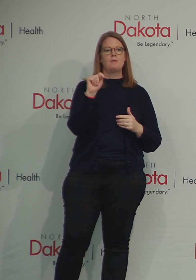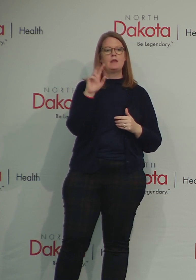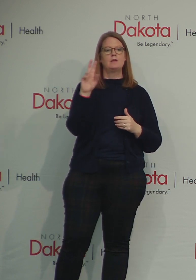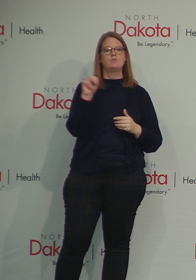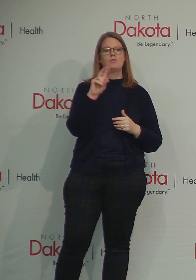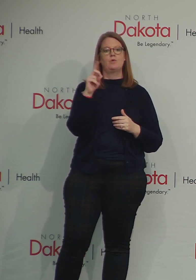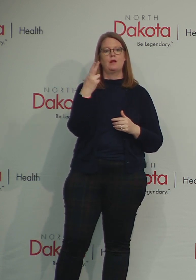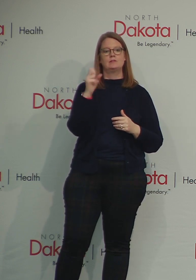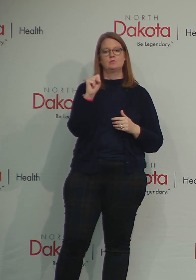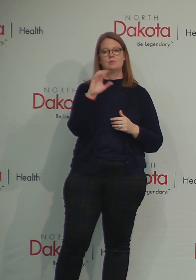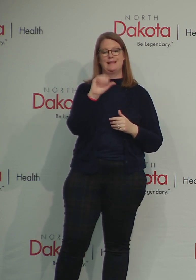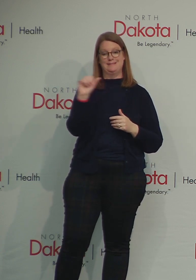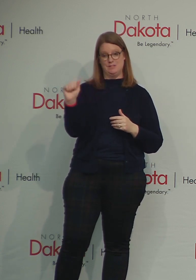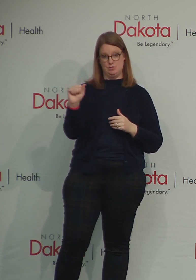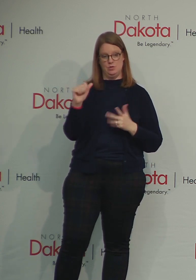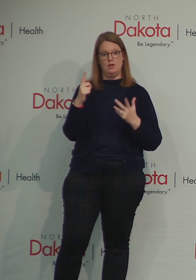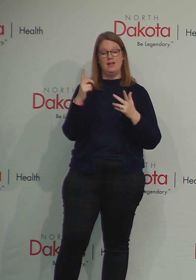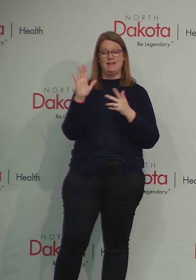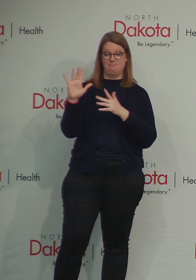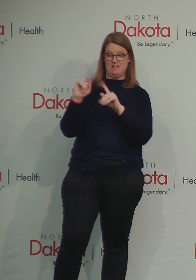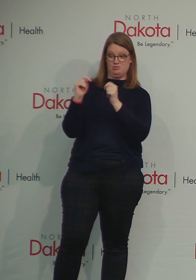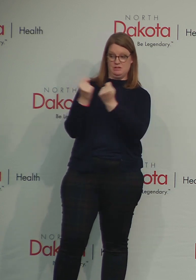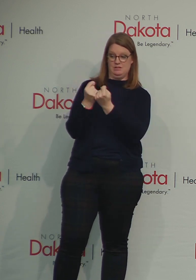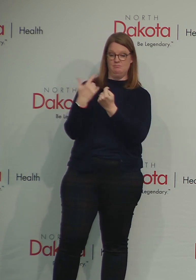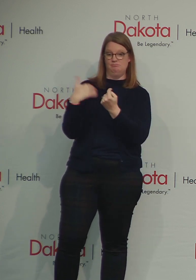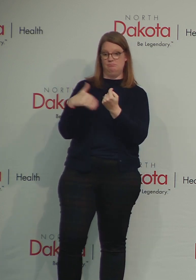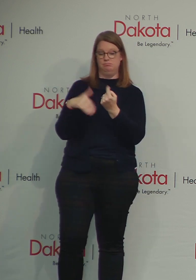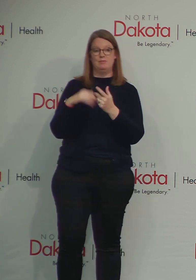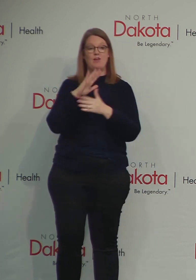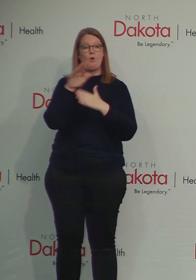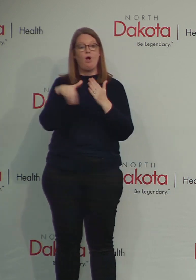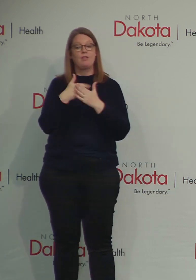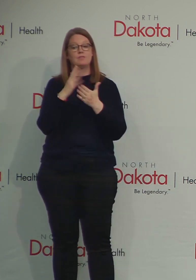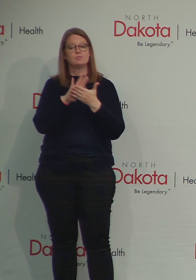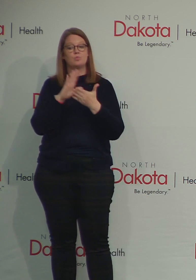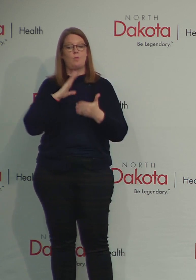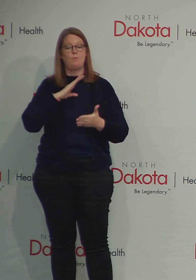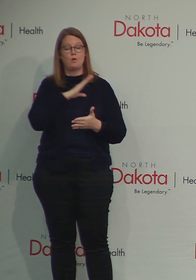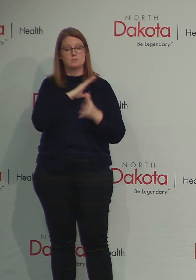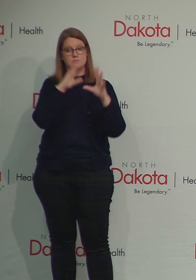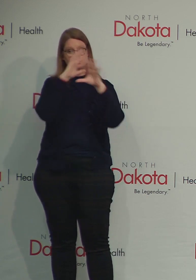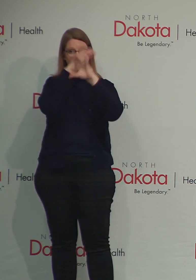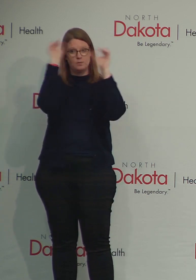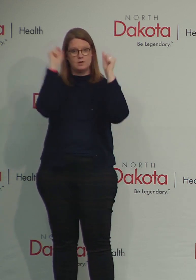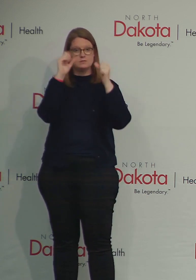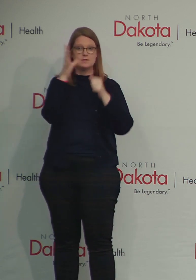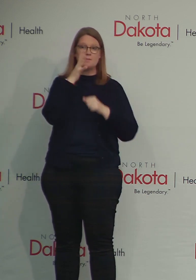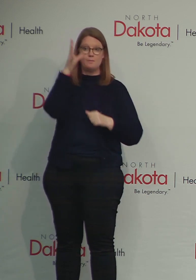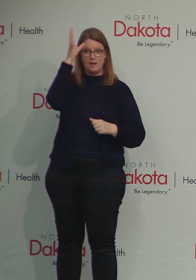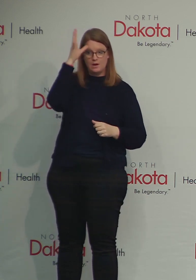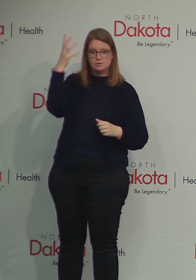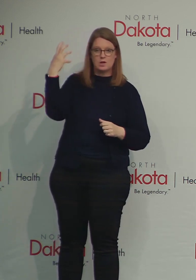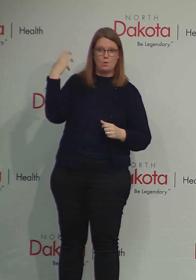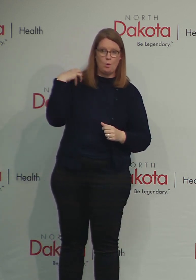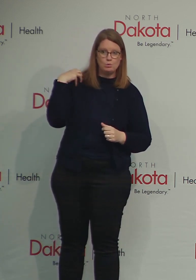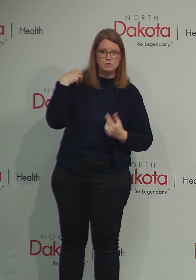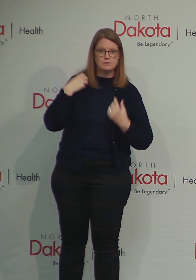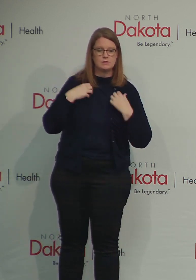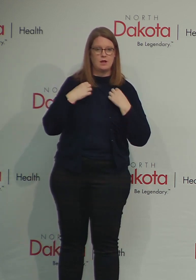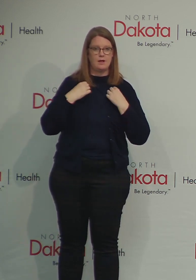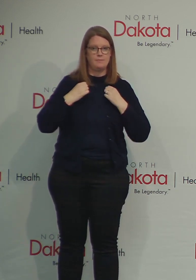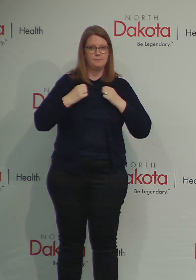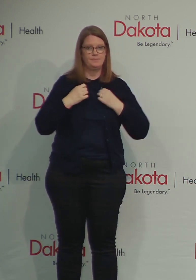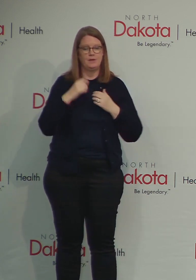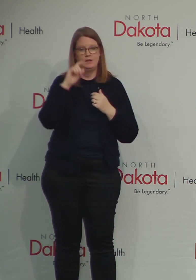Activities Association and his team and all of the school boards and superintendents and everybody, all the parents and coaches.